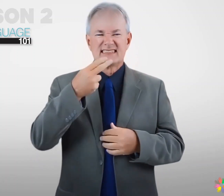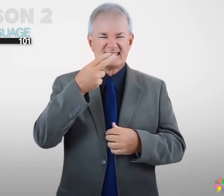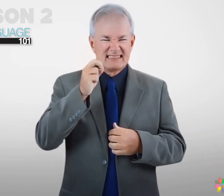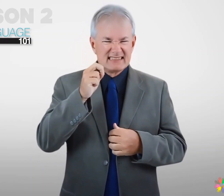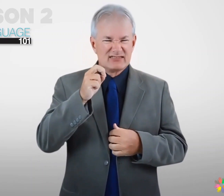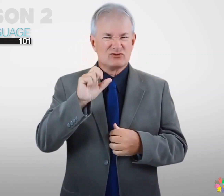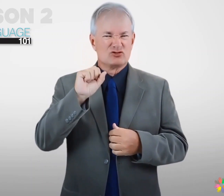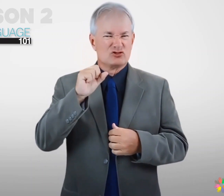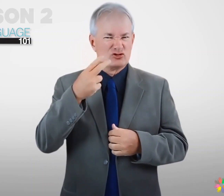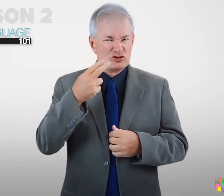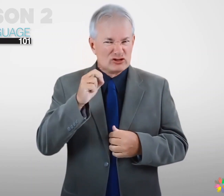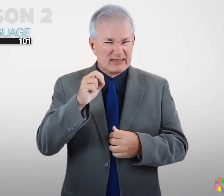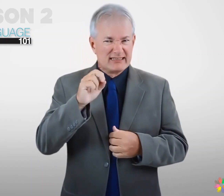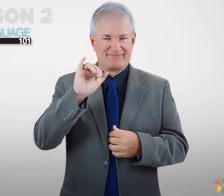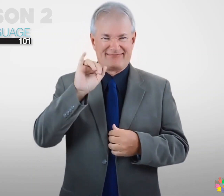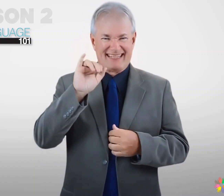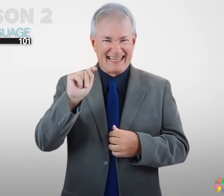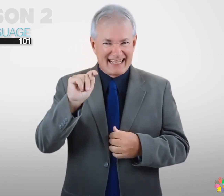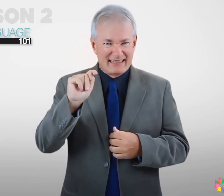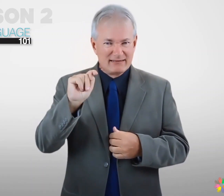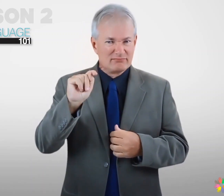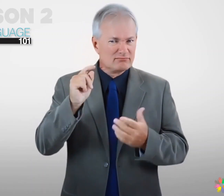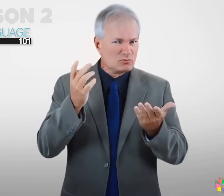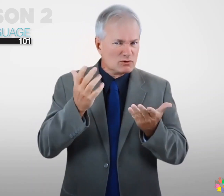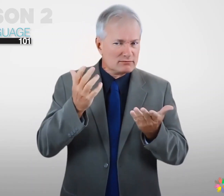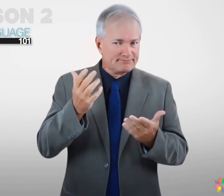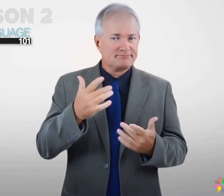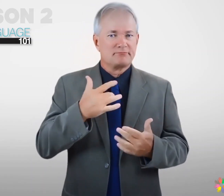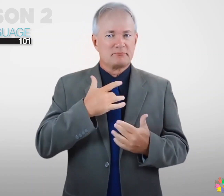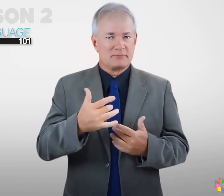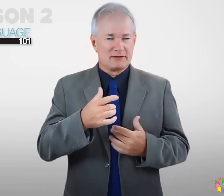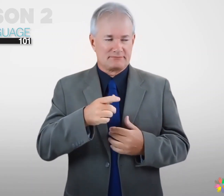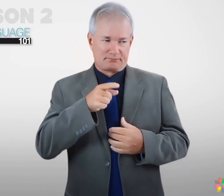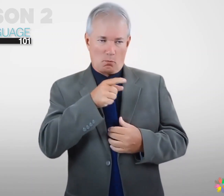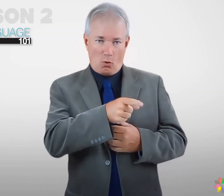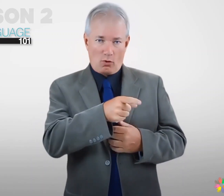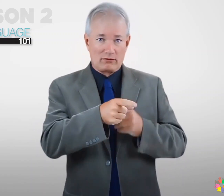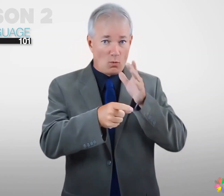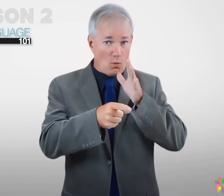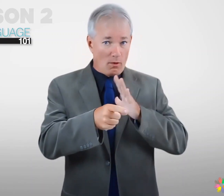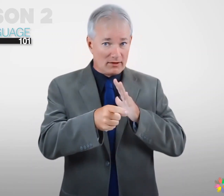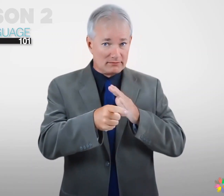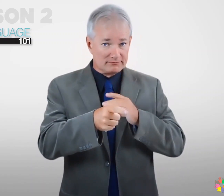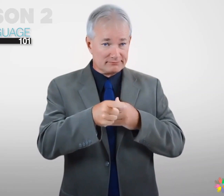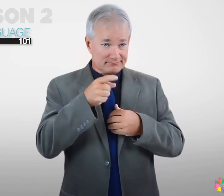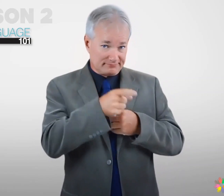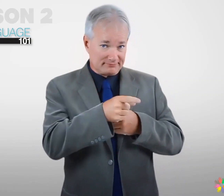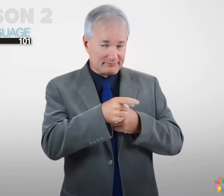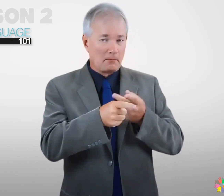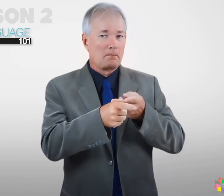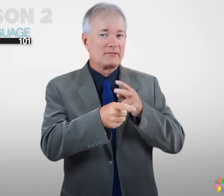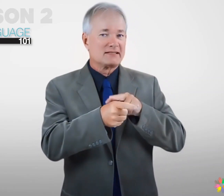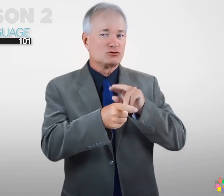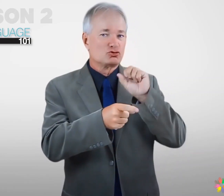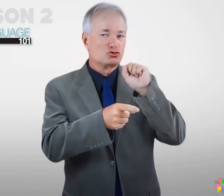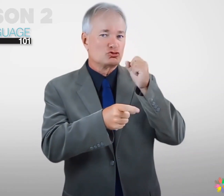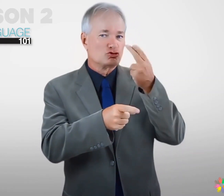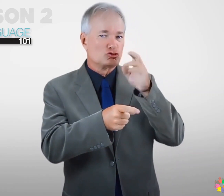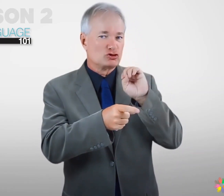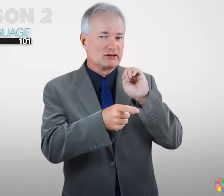it. We use the palm when describing his and hers. So you point at the woman. That